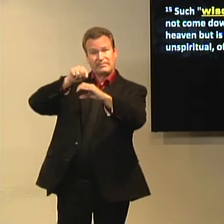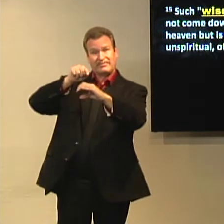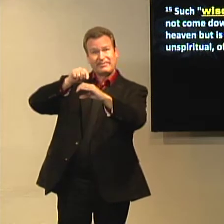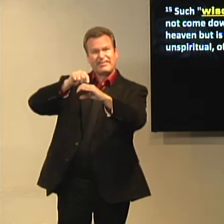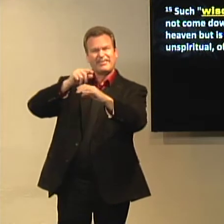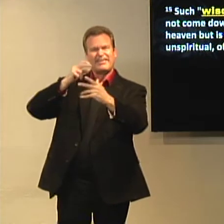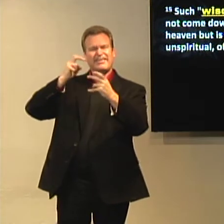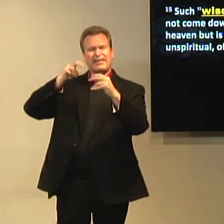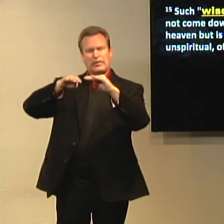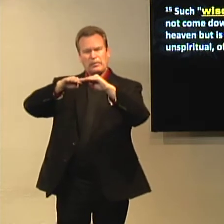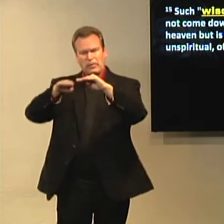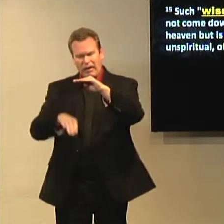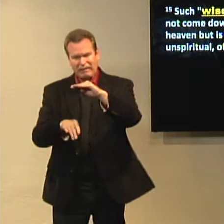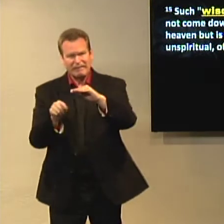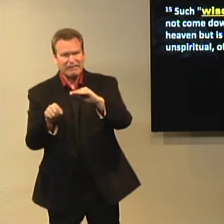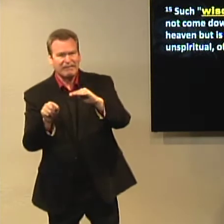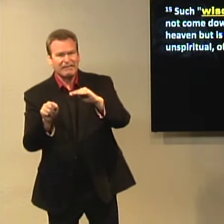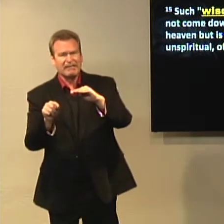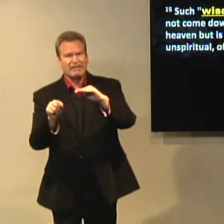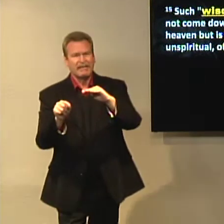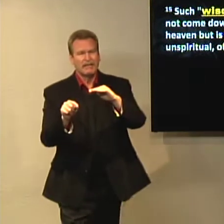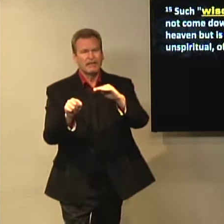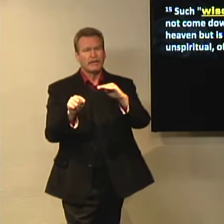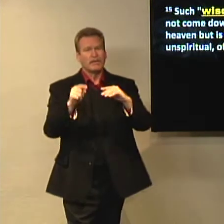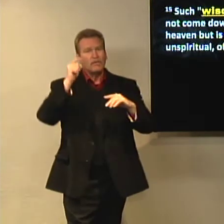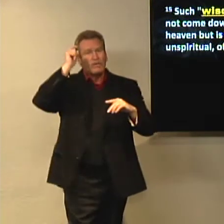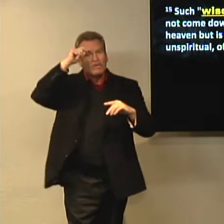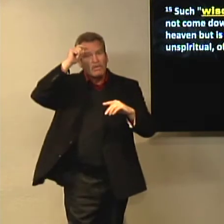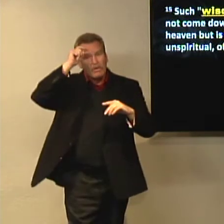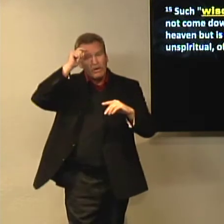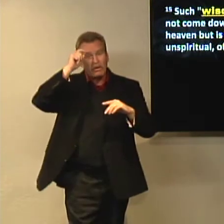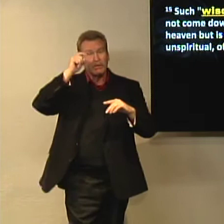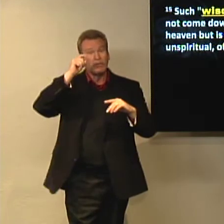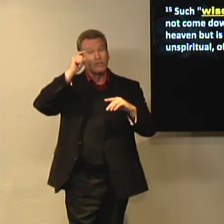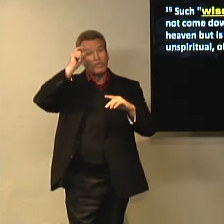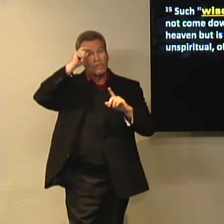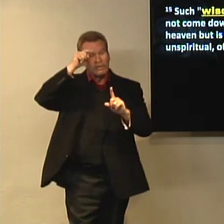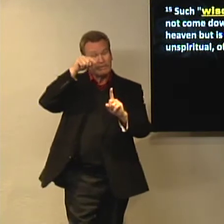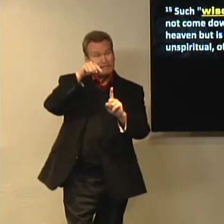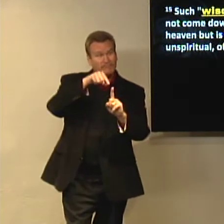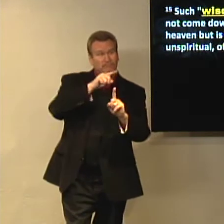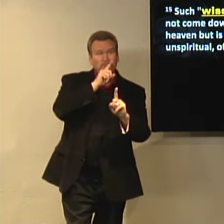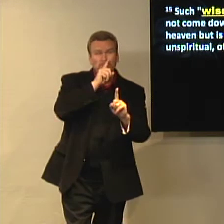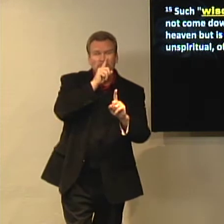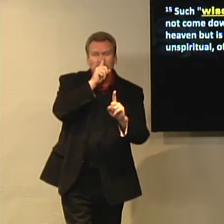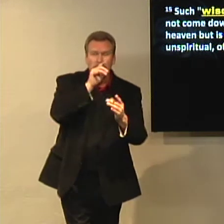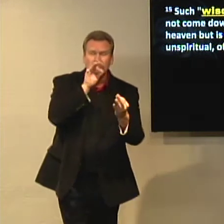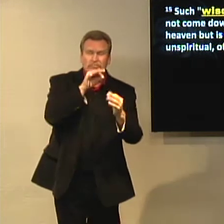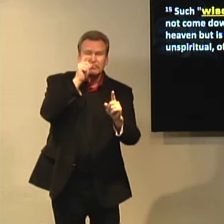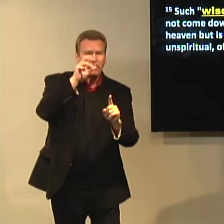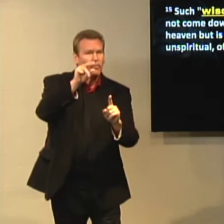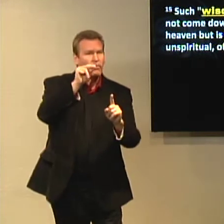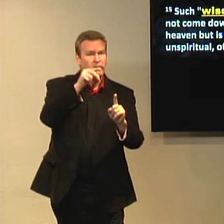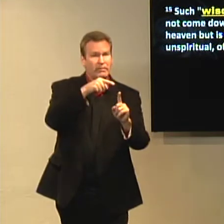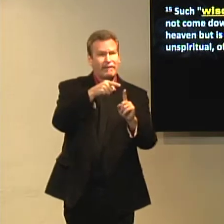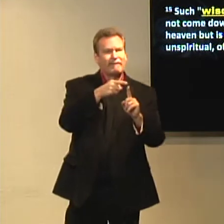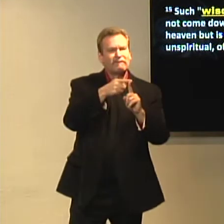this earthly, what is so-called, what is from below, this wisdom, as it were, it